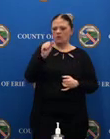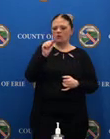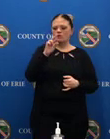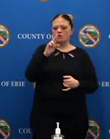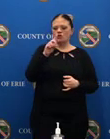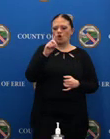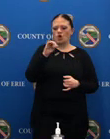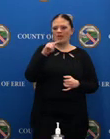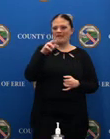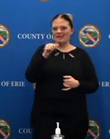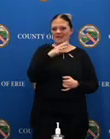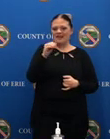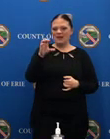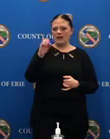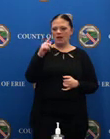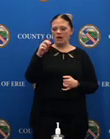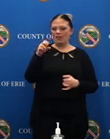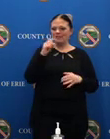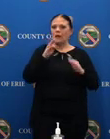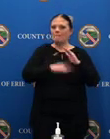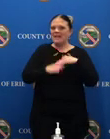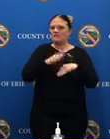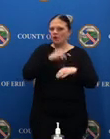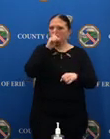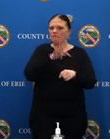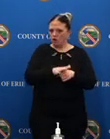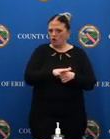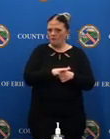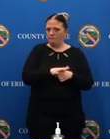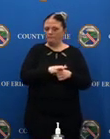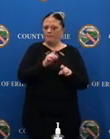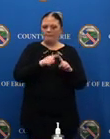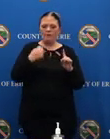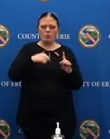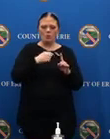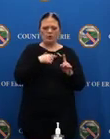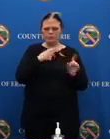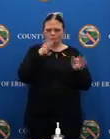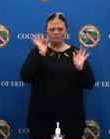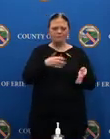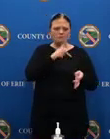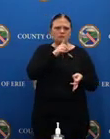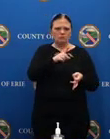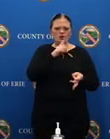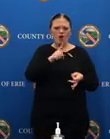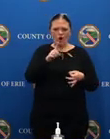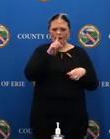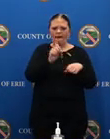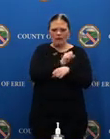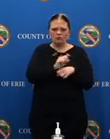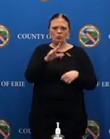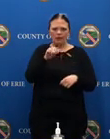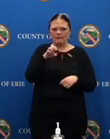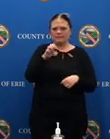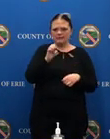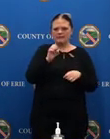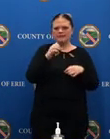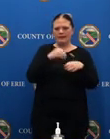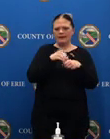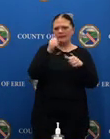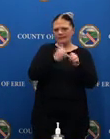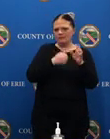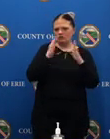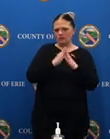and Collins, based on confirmed cases, though we're pretty certain that there are actual cases in each of those towns at this point. We just